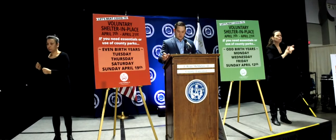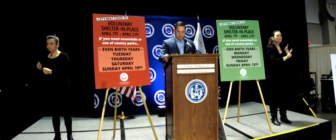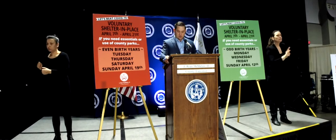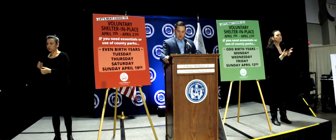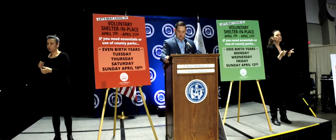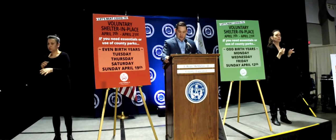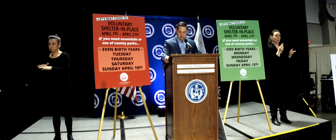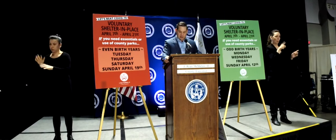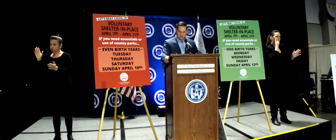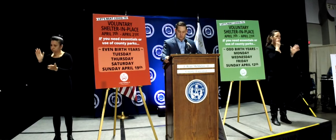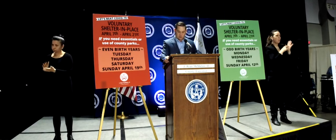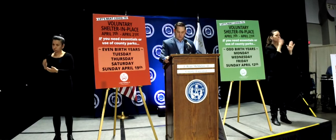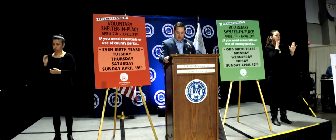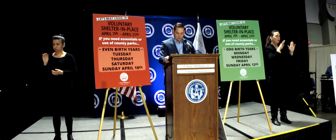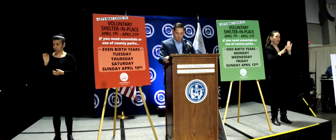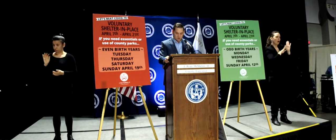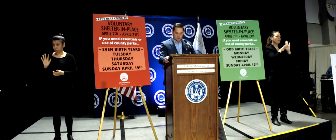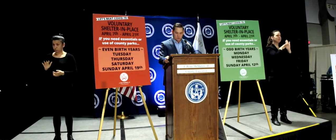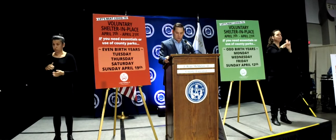questions. Upstate Triage Hotline,